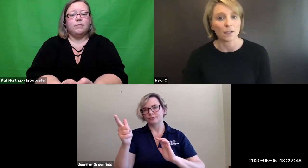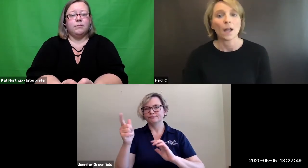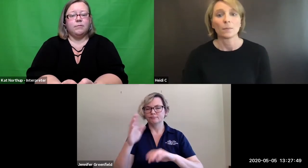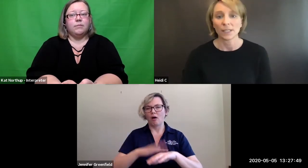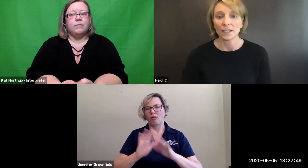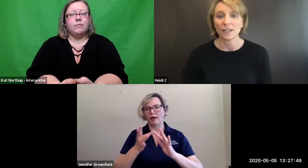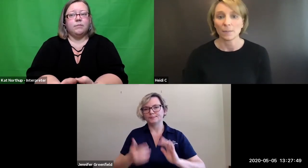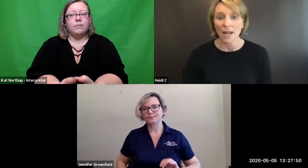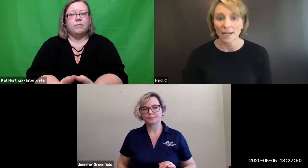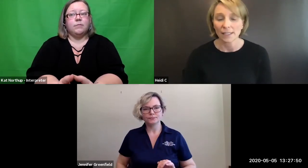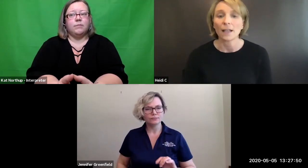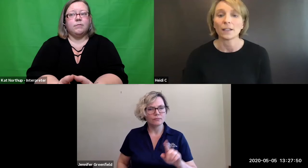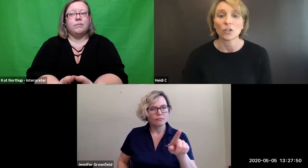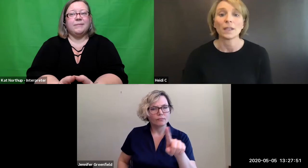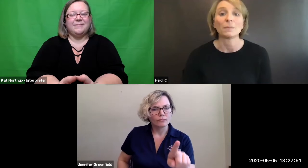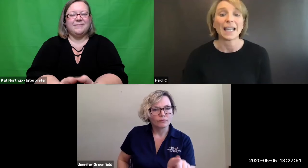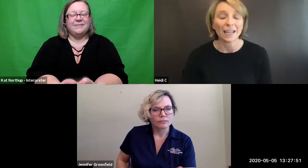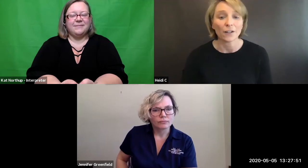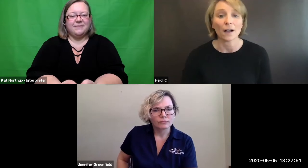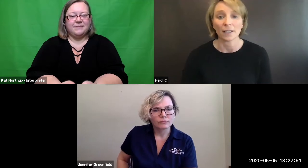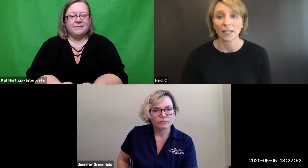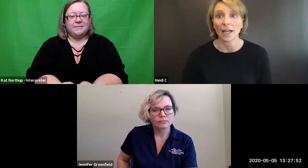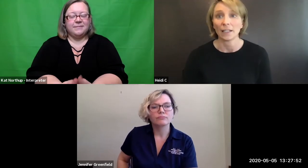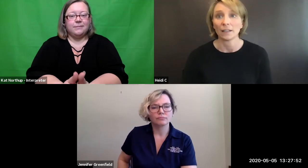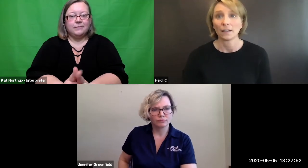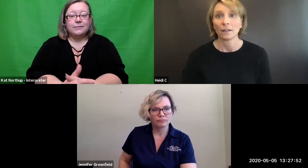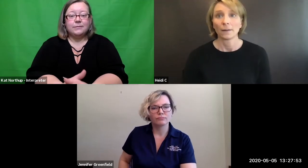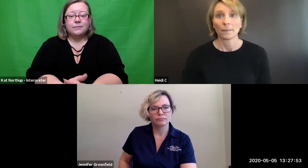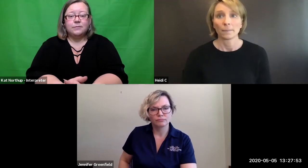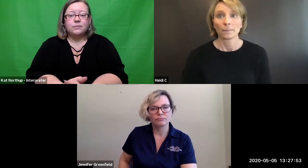and presenting them in ASL and showing them later online.